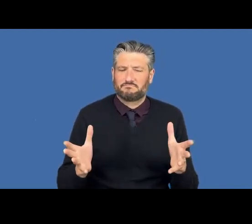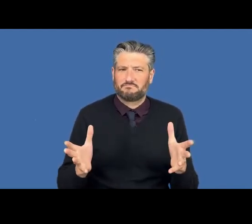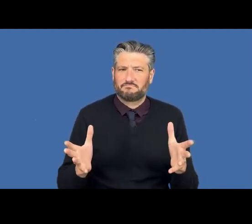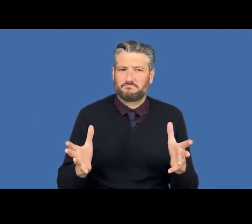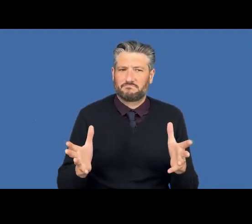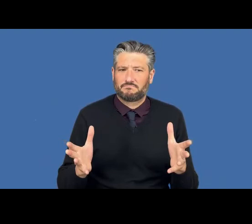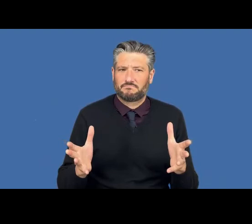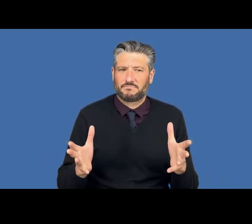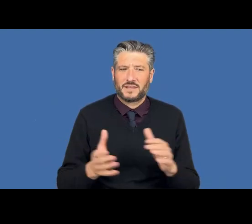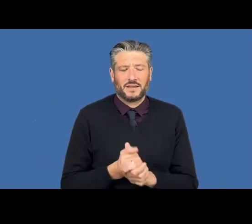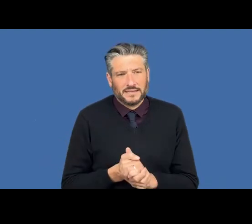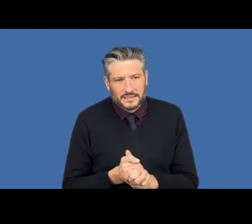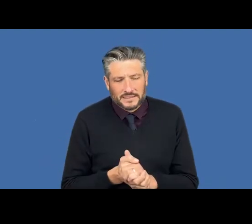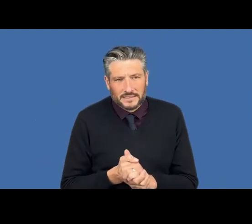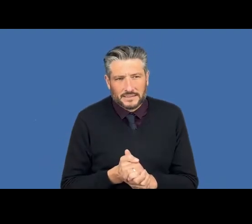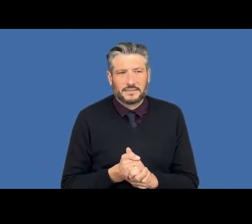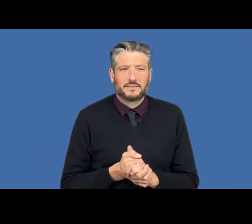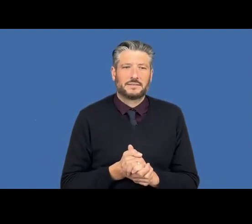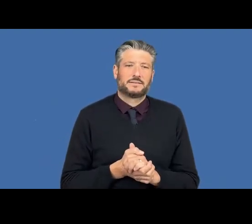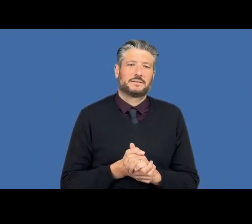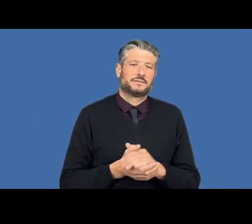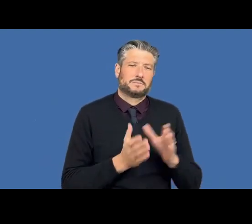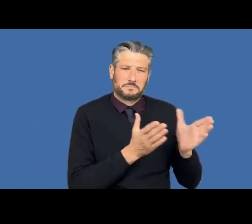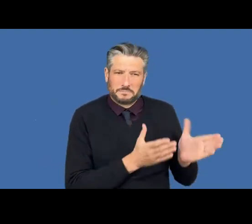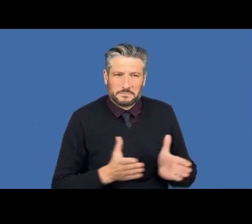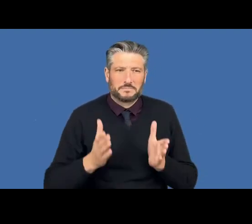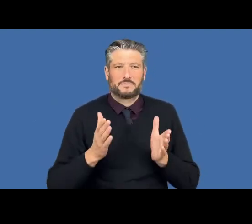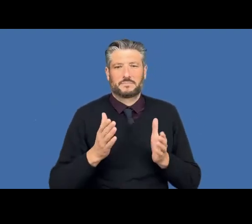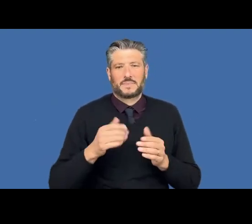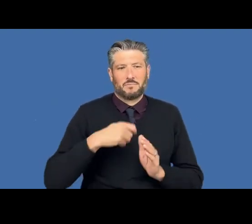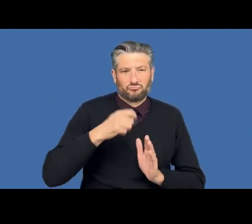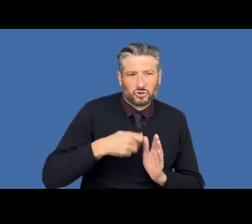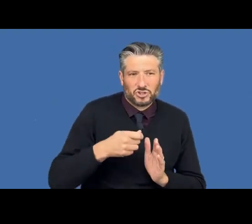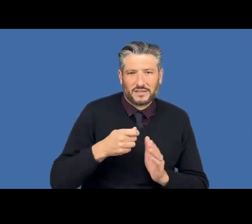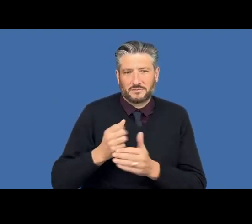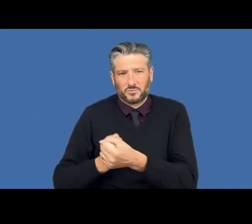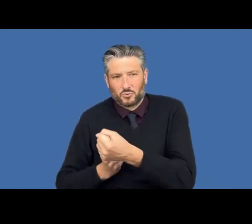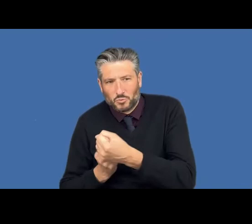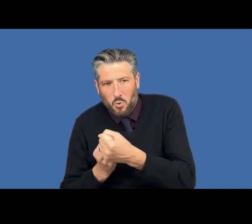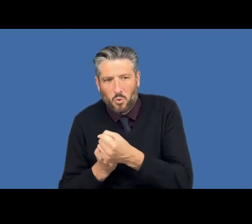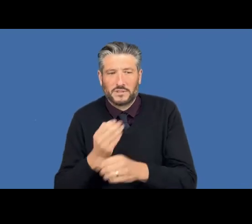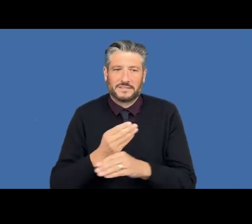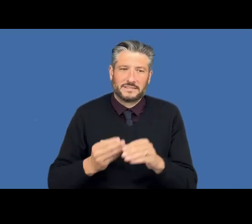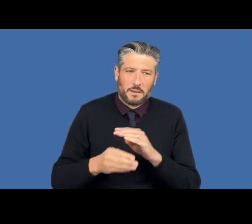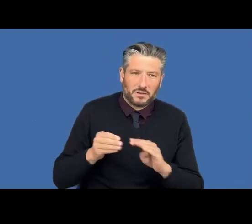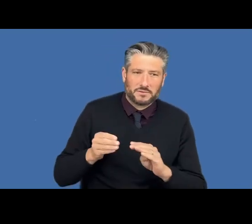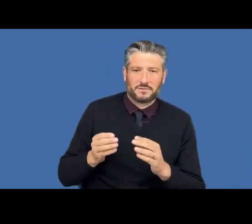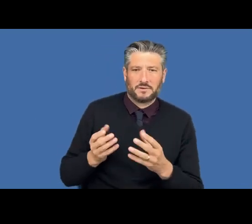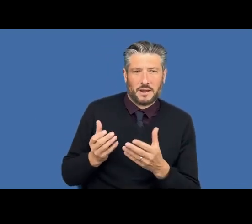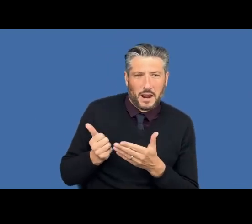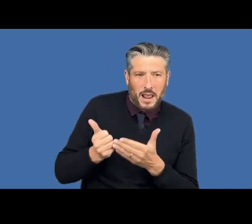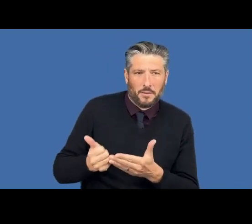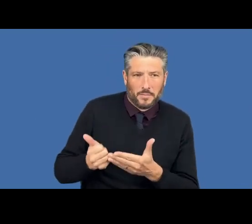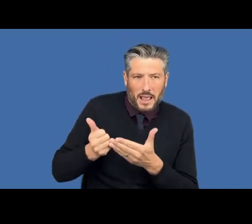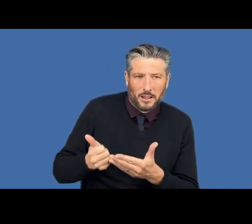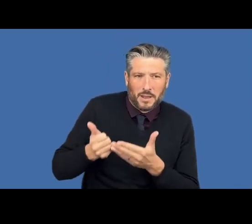or supporting or just looking at persons with disability as objects of pity or charity. And another challenge